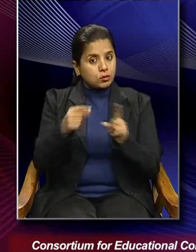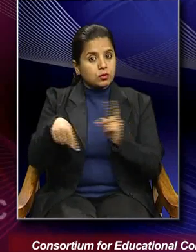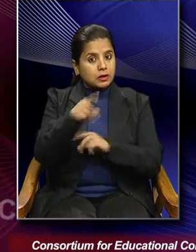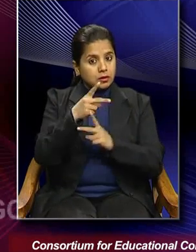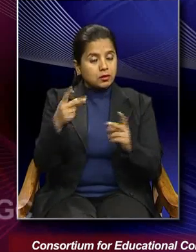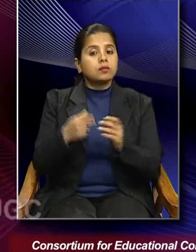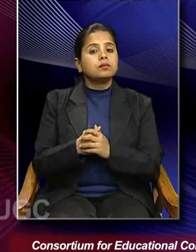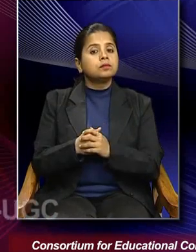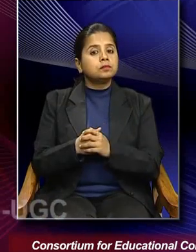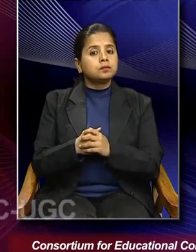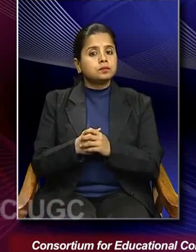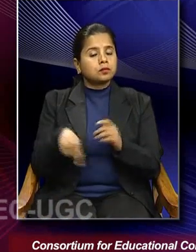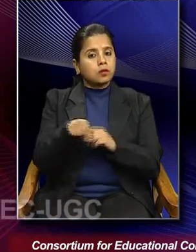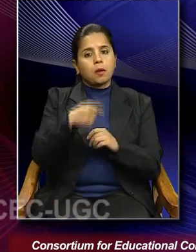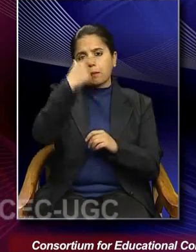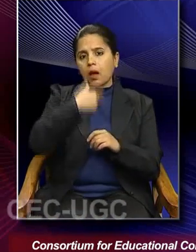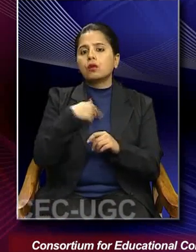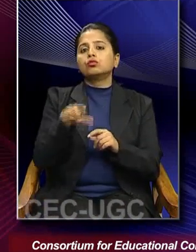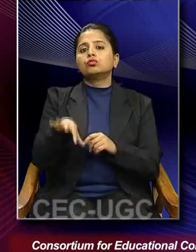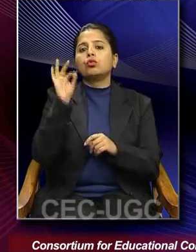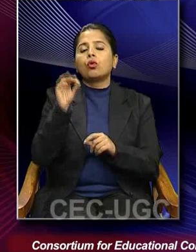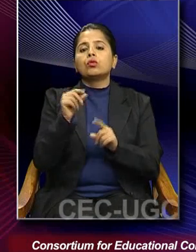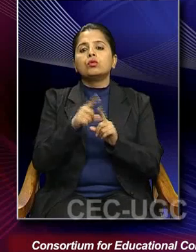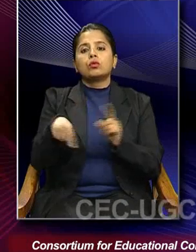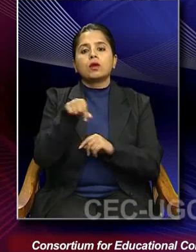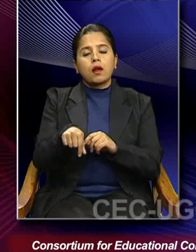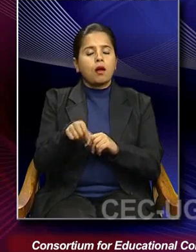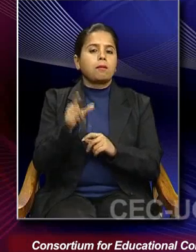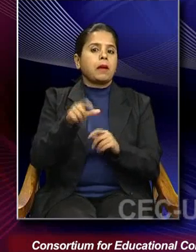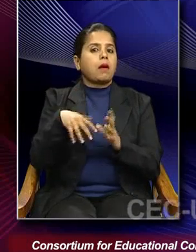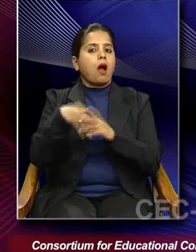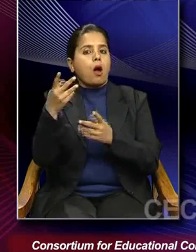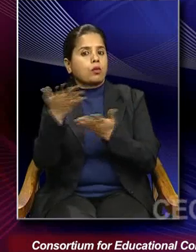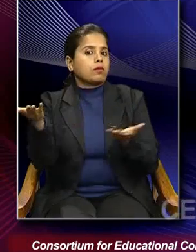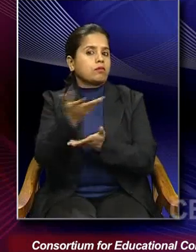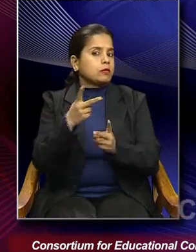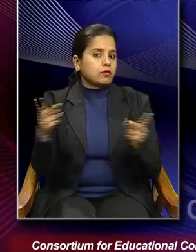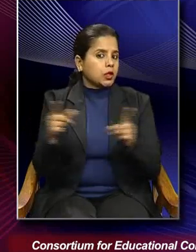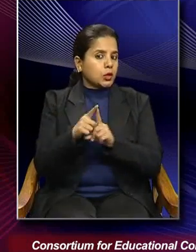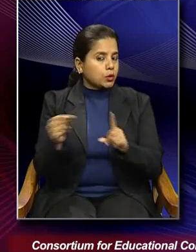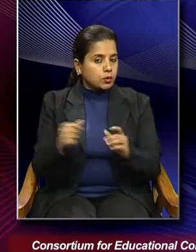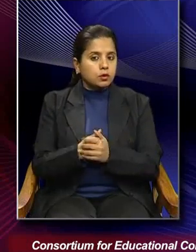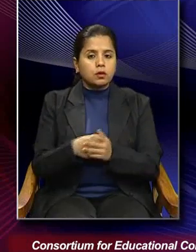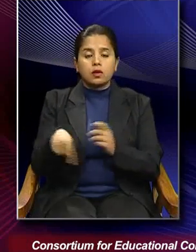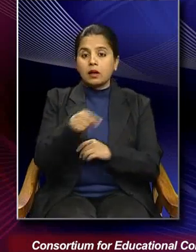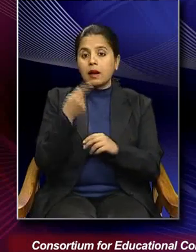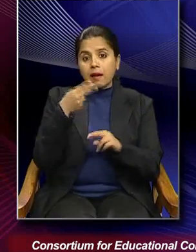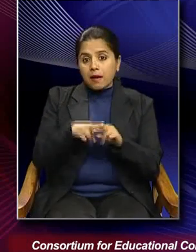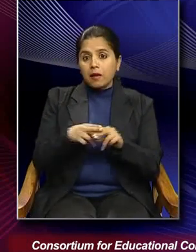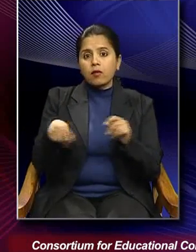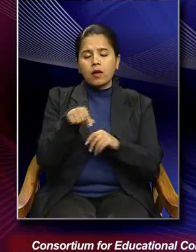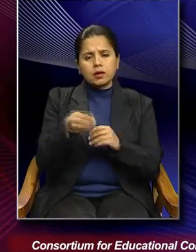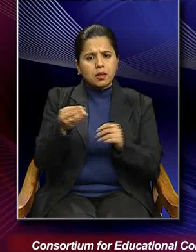the personal choices under the market system. So, rather than of